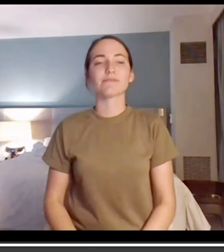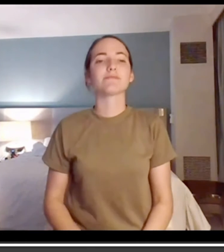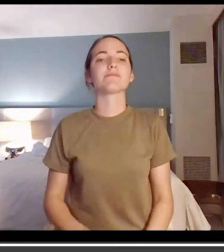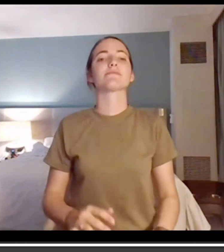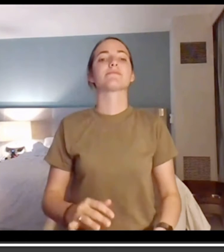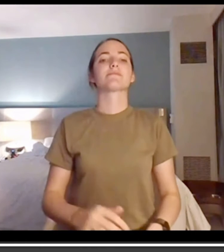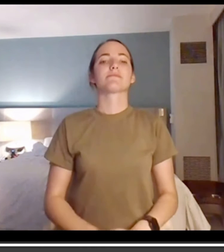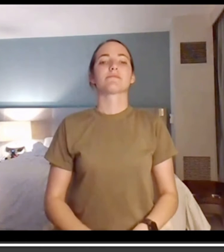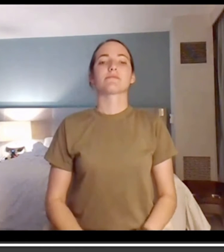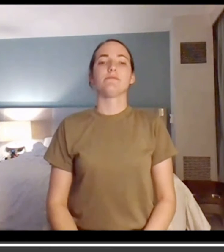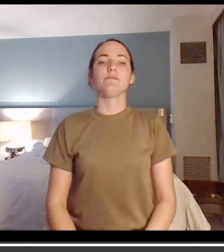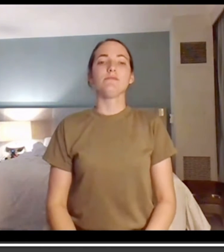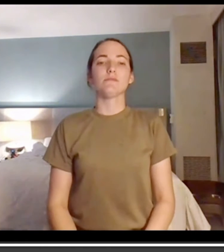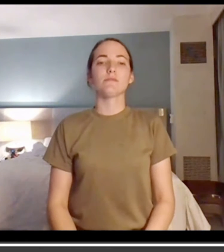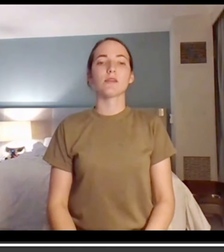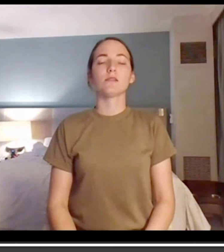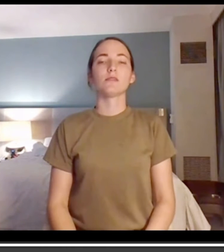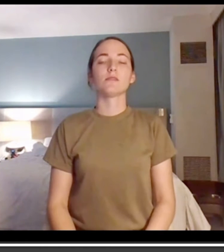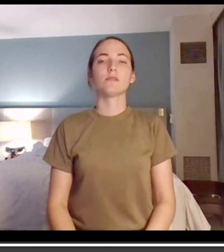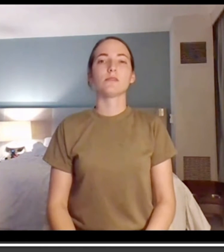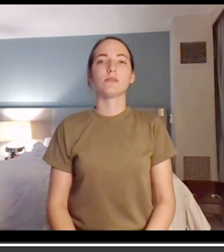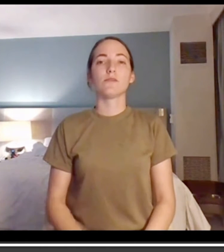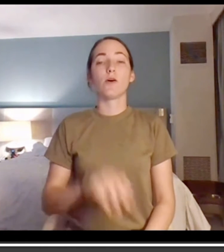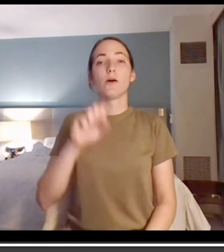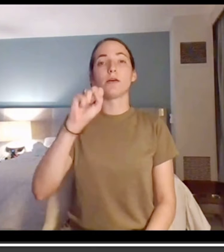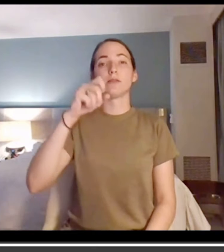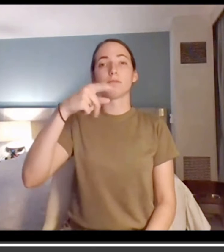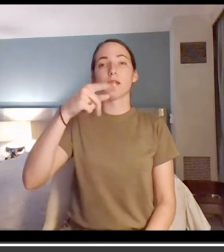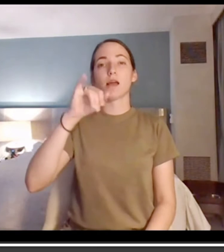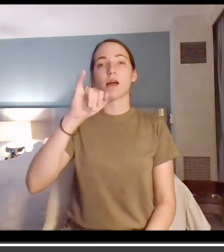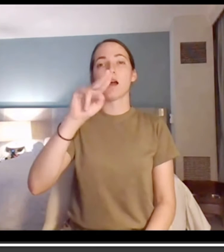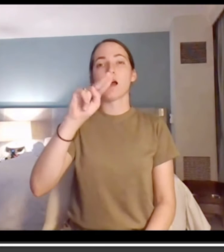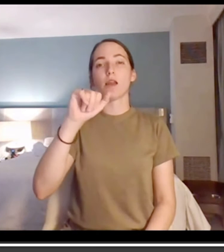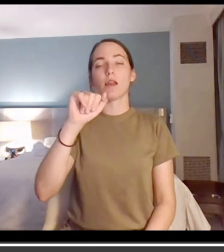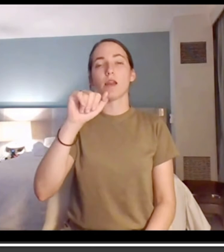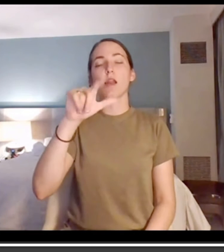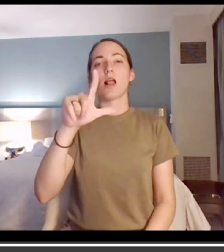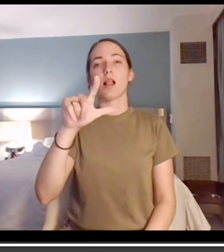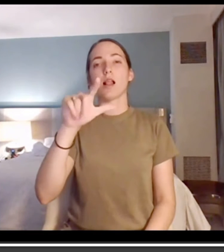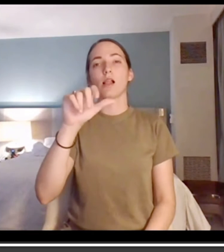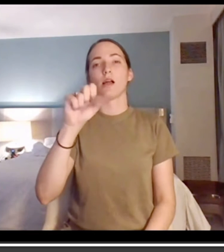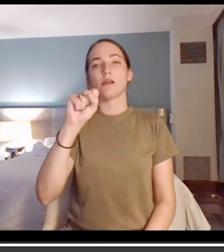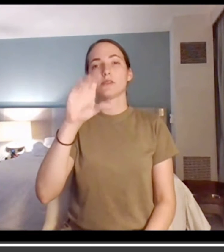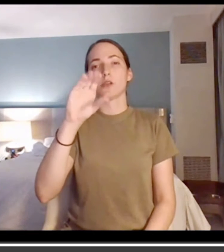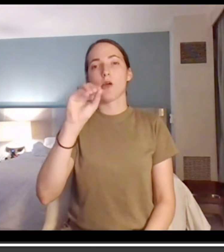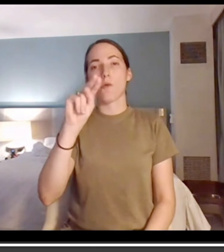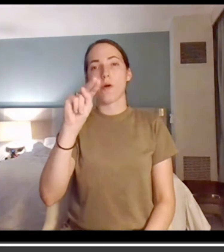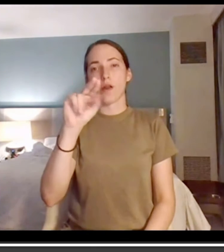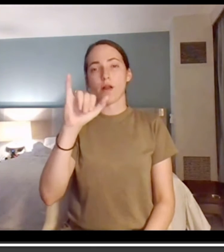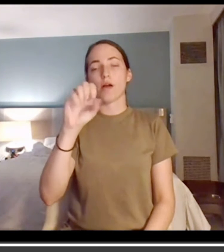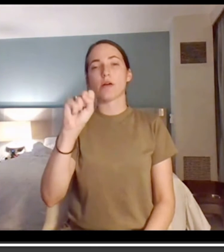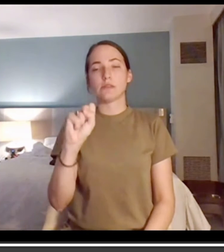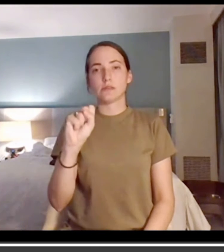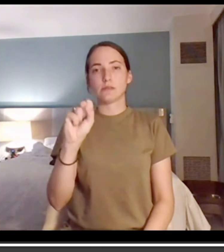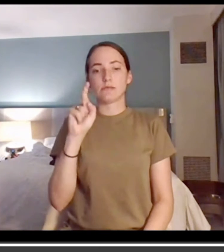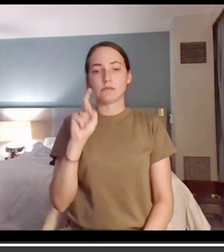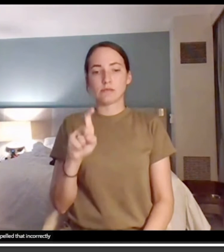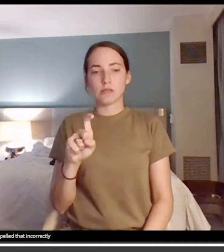those diagnoses. For a spinal stenosis, they can do an MRI. For chronic venous insufficiency, an